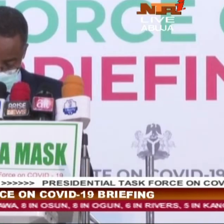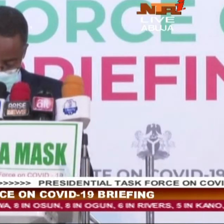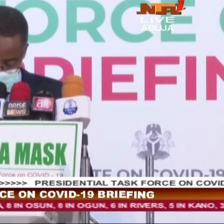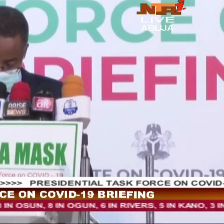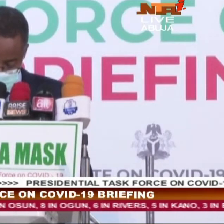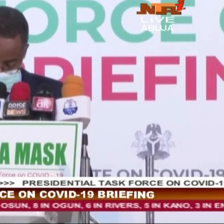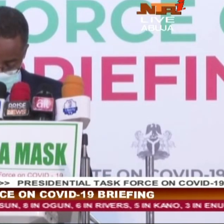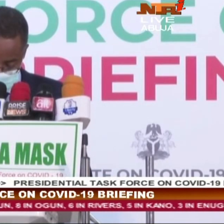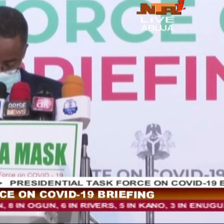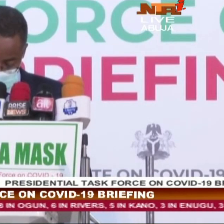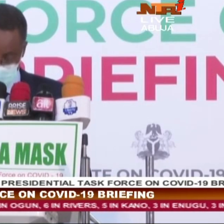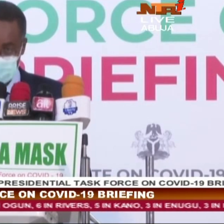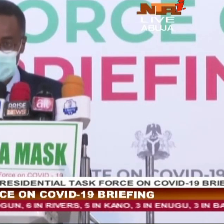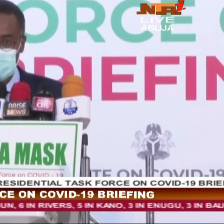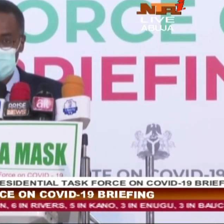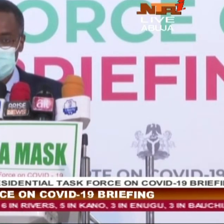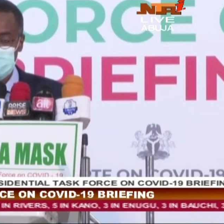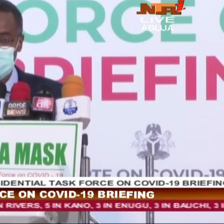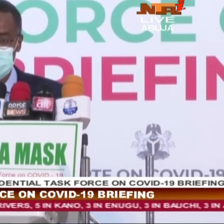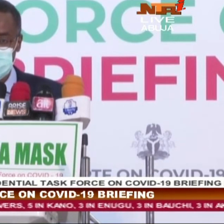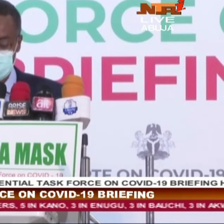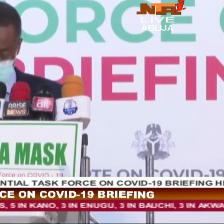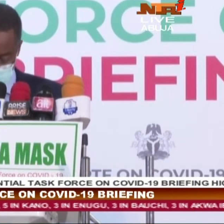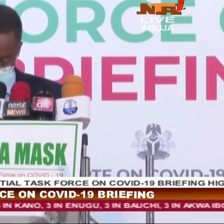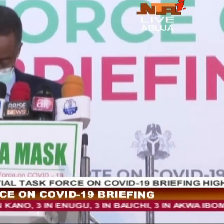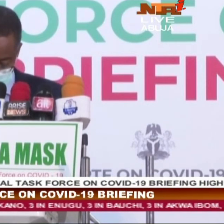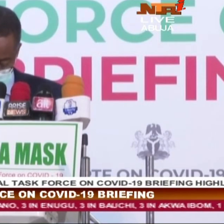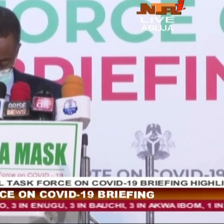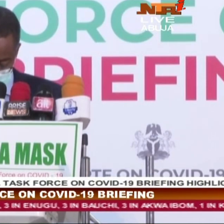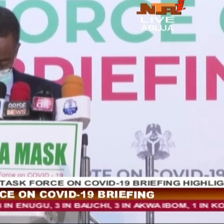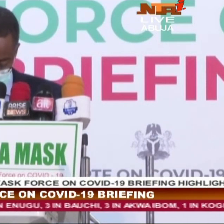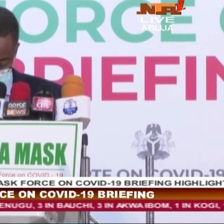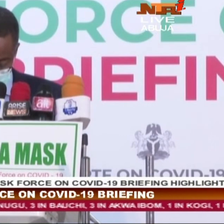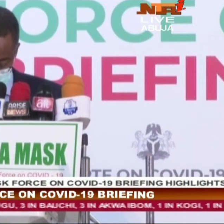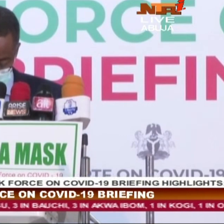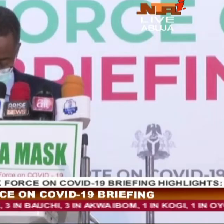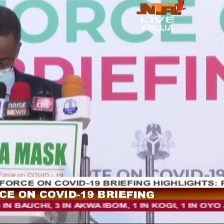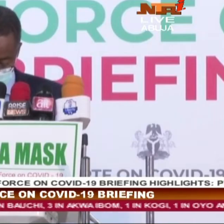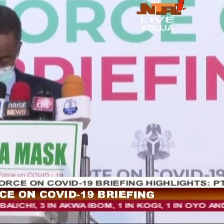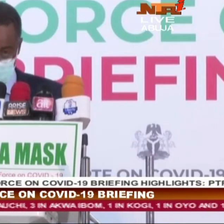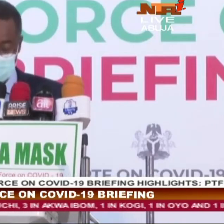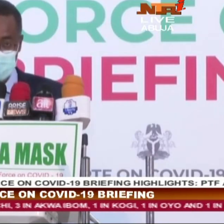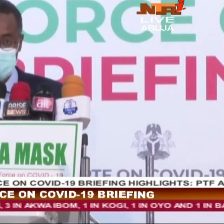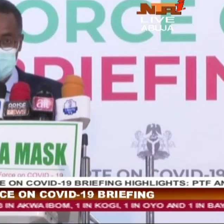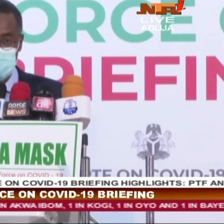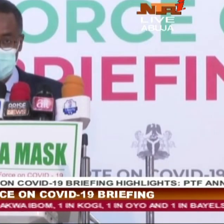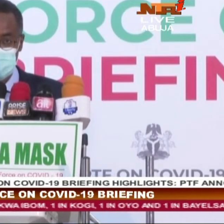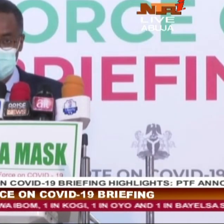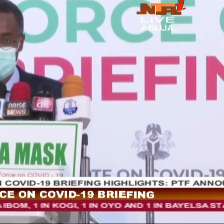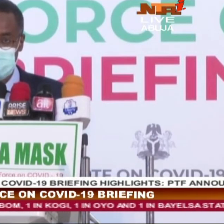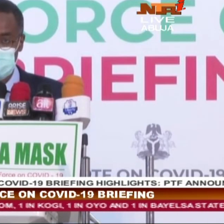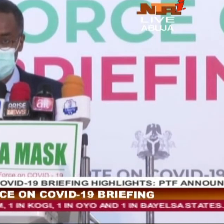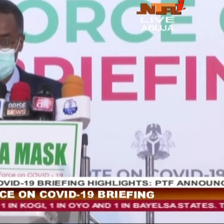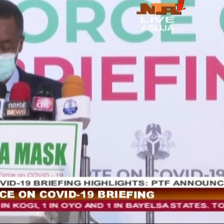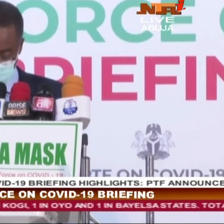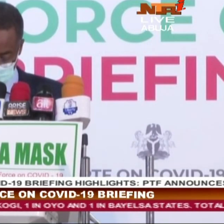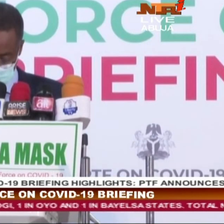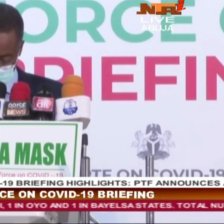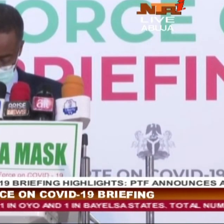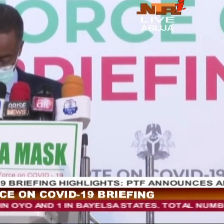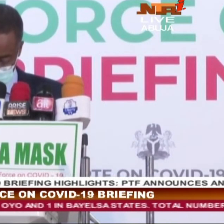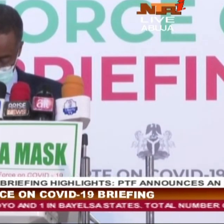visual teaching, but pupils may proceed to take the National Common Entrance as soon as is